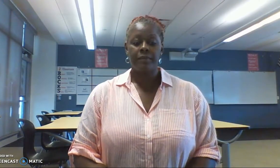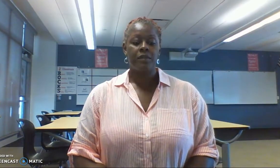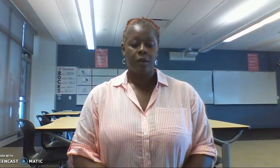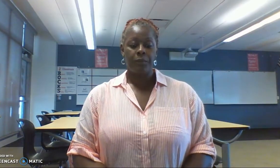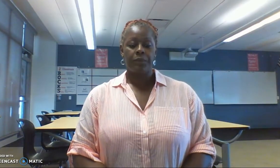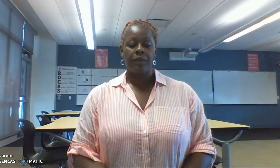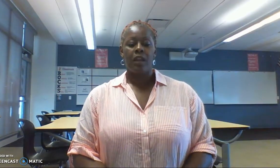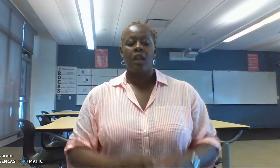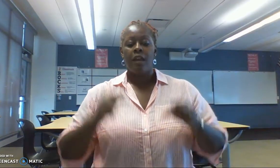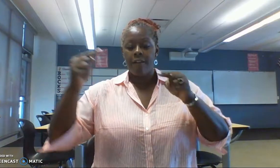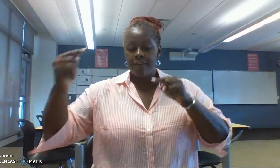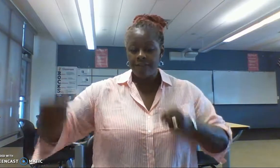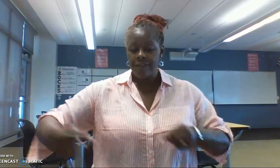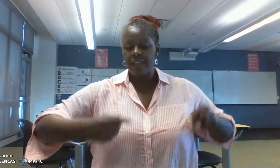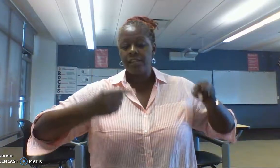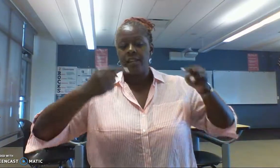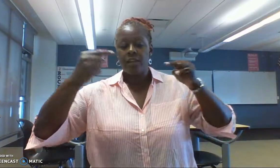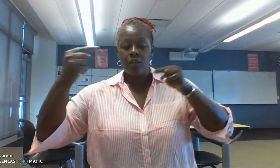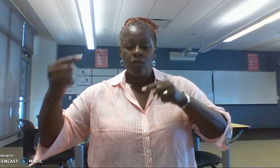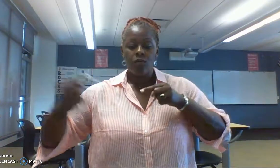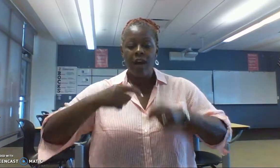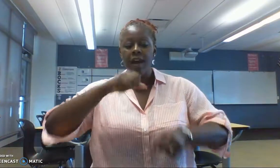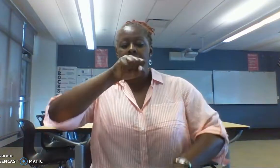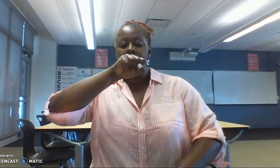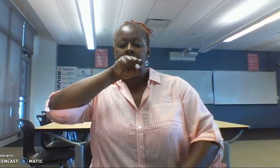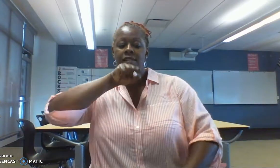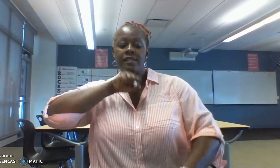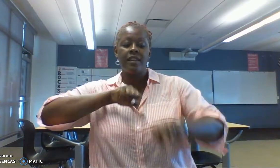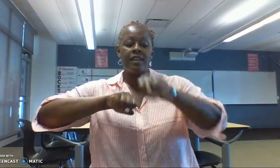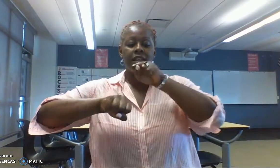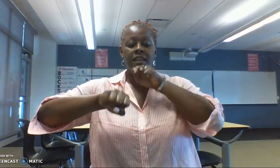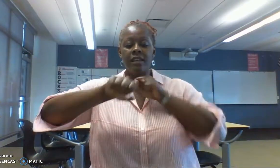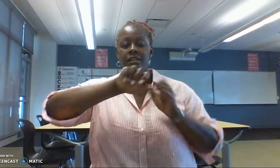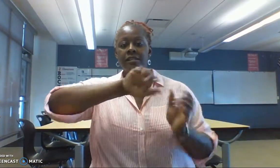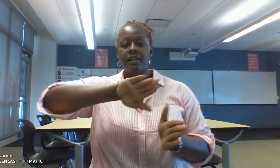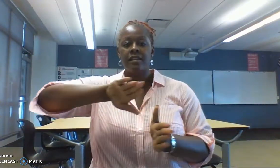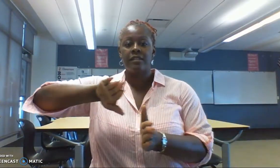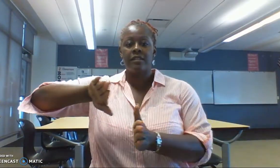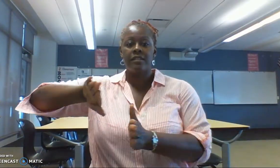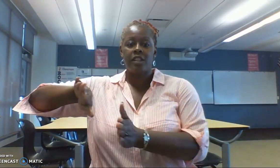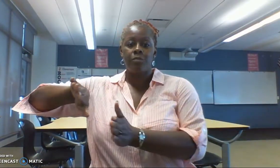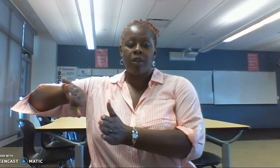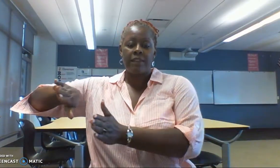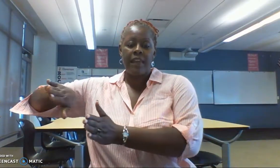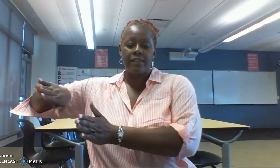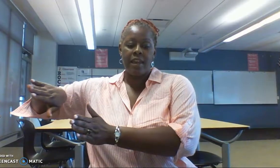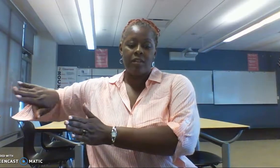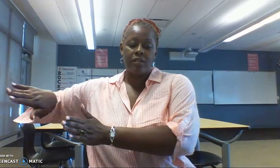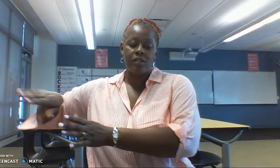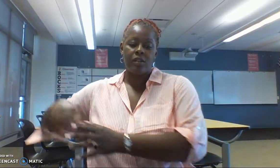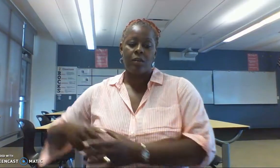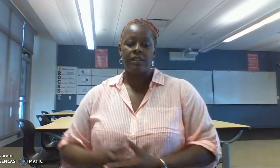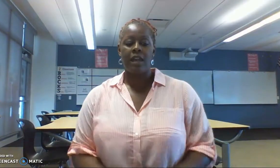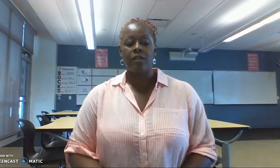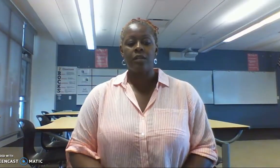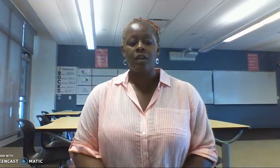So, facing the rising sun. So let's break that down and slow it down.